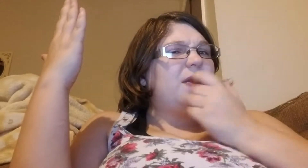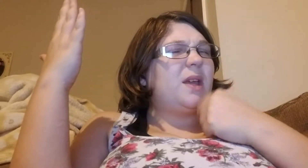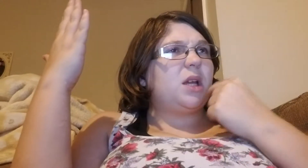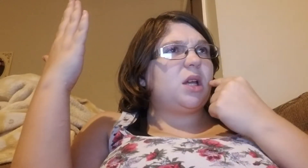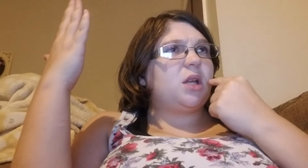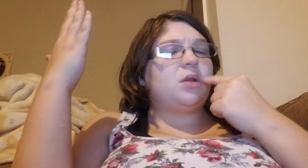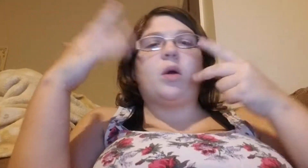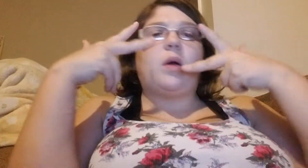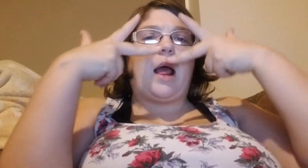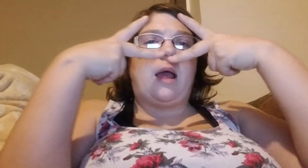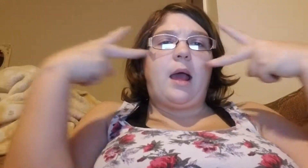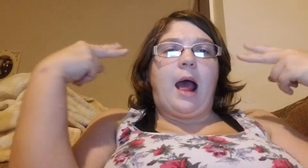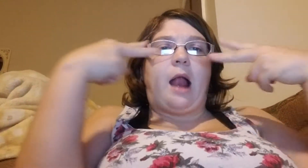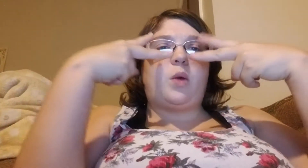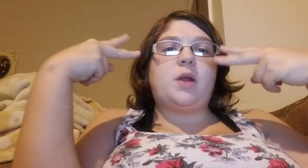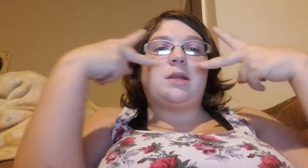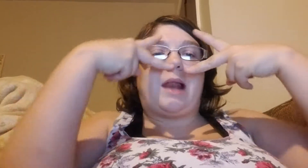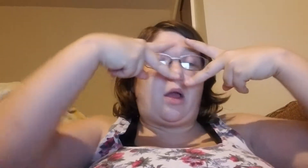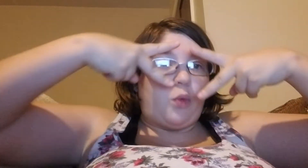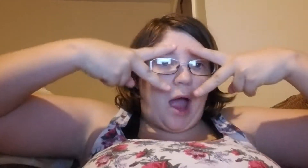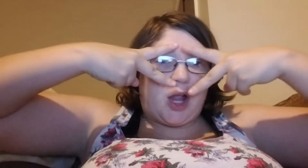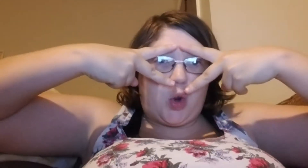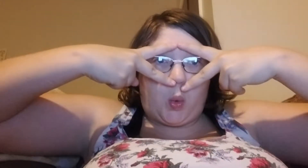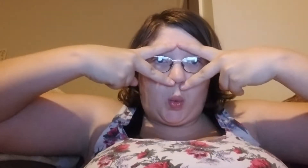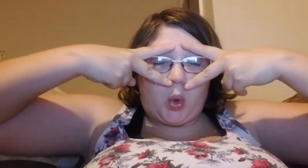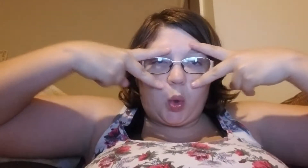think? No. Halloween is like a raccoon.